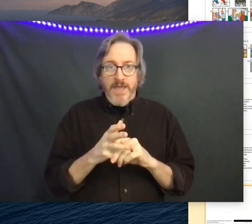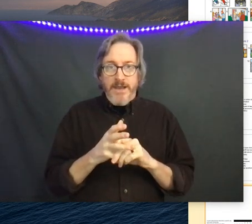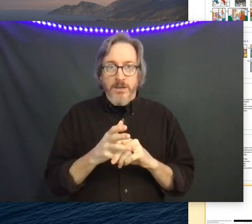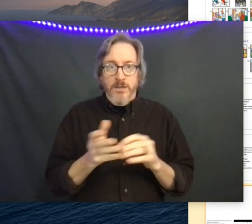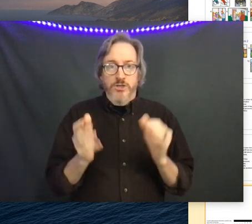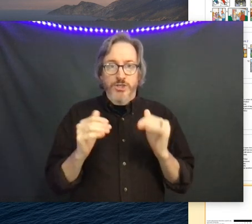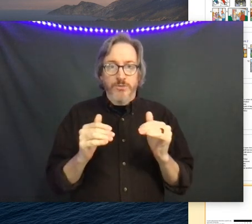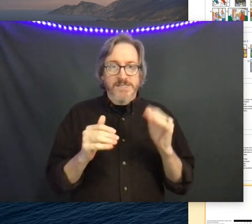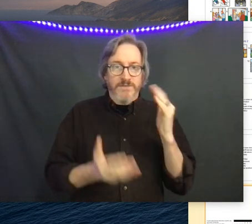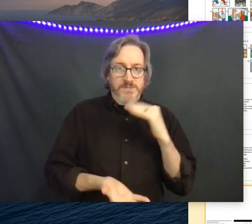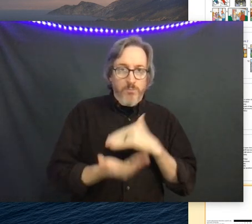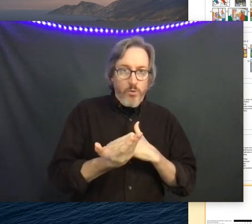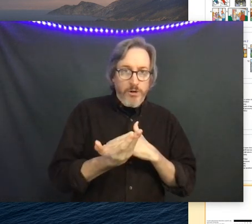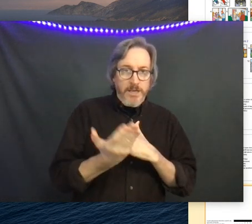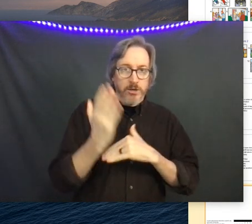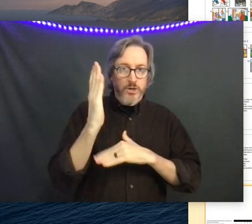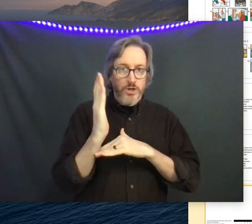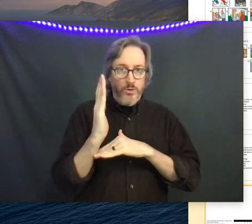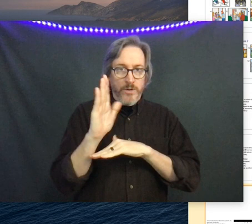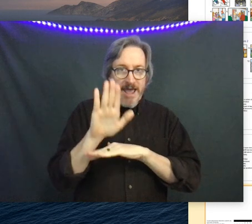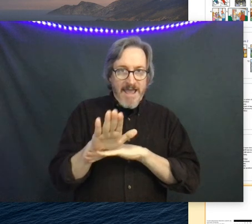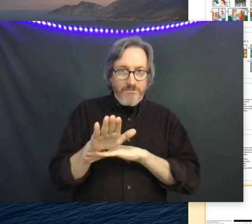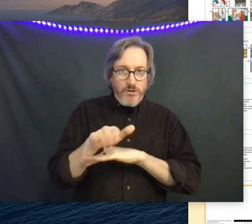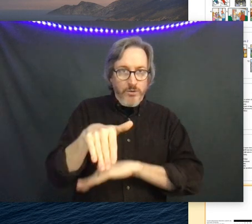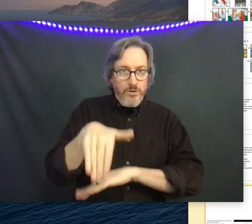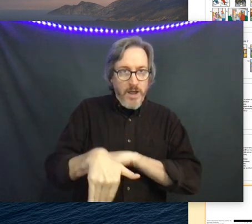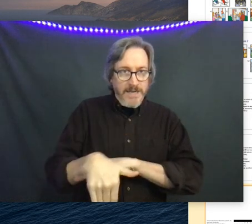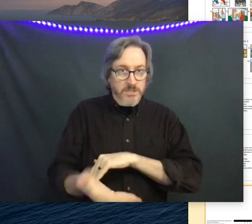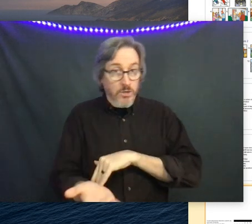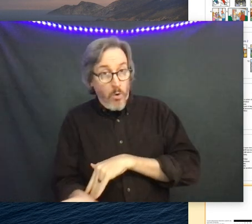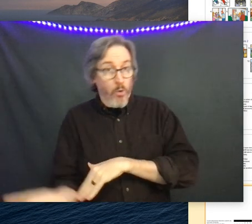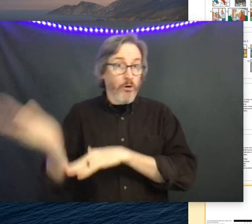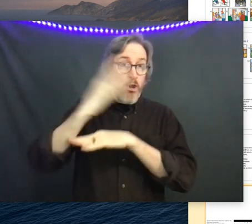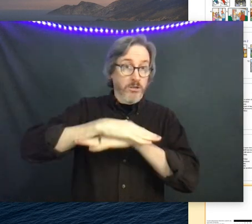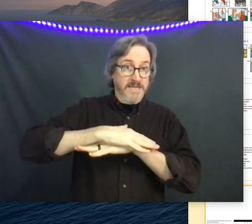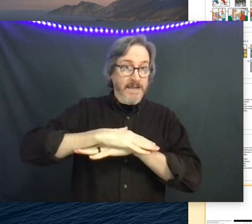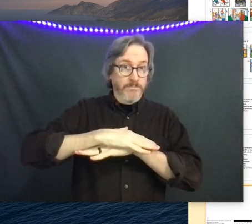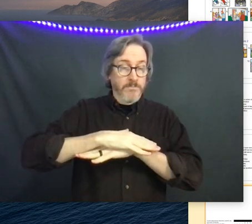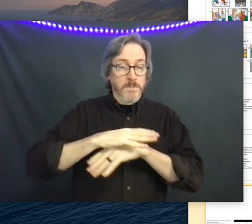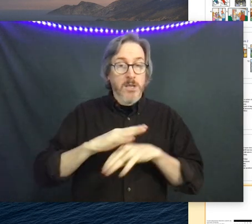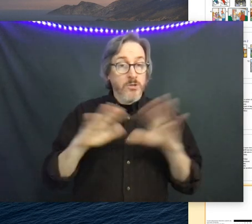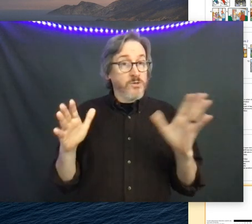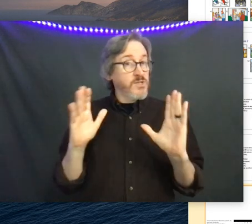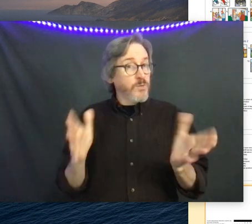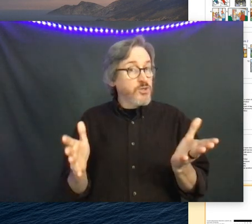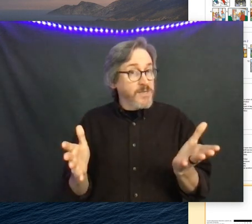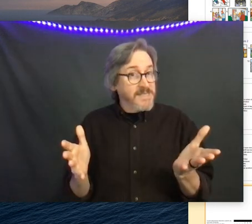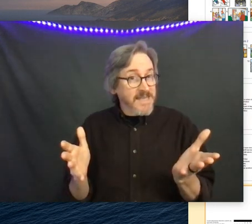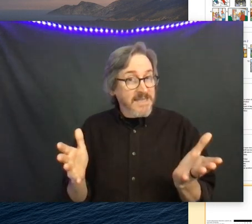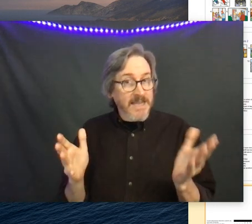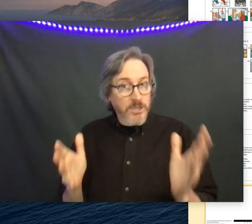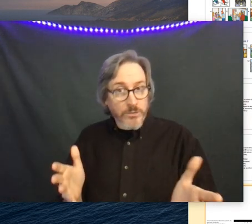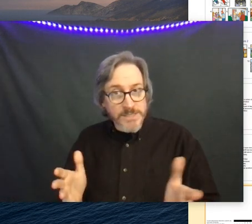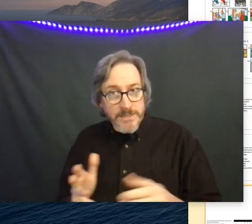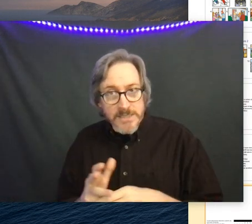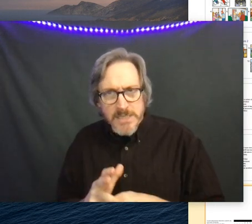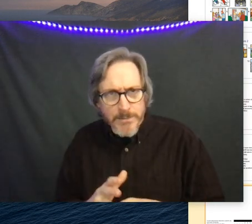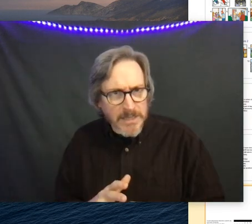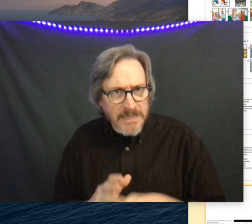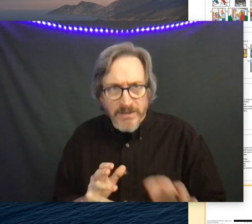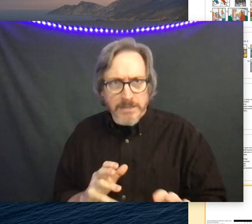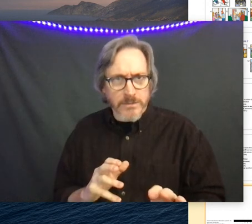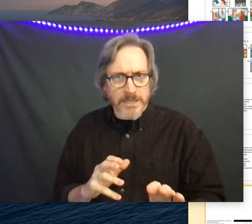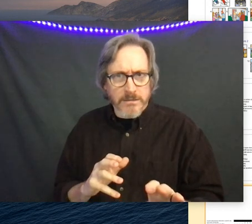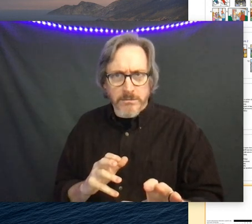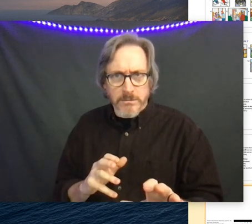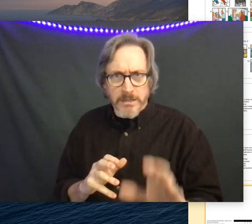and then choose if it's morning, noon, afternoon, night, or all day. Those are the only choices that they use in this, I